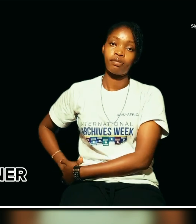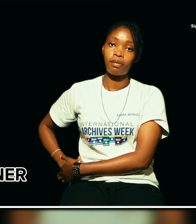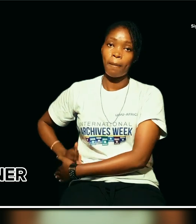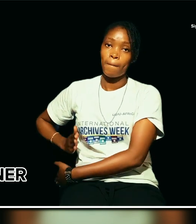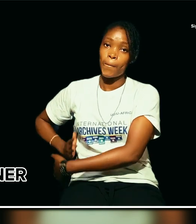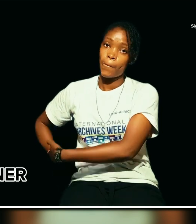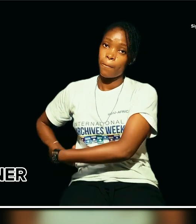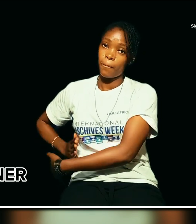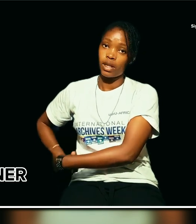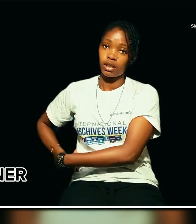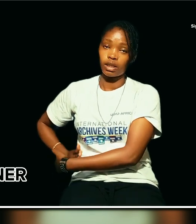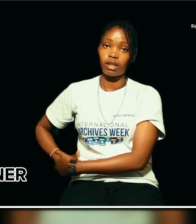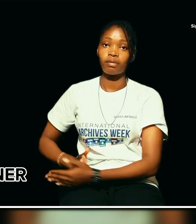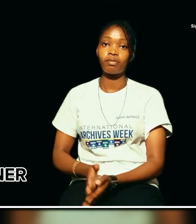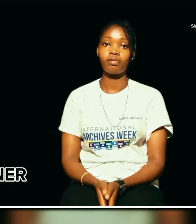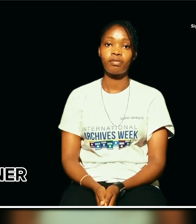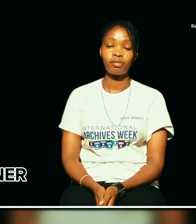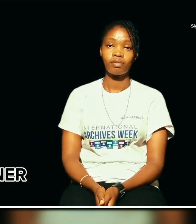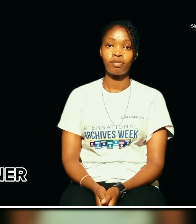partner,